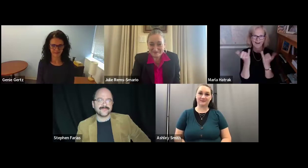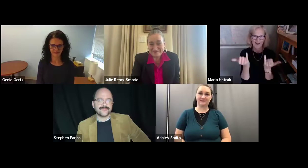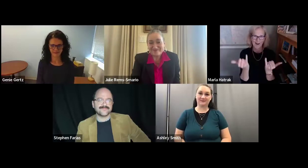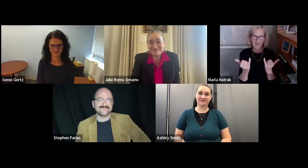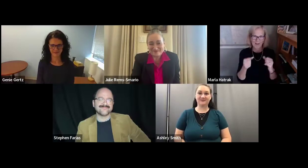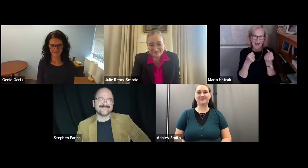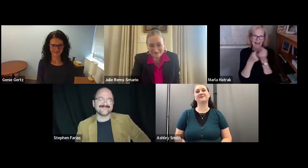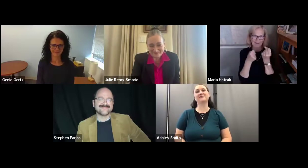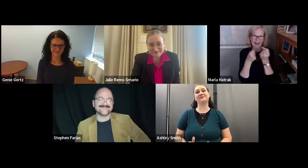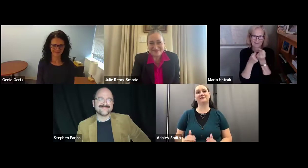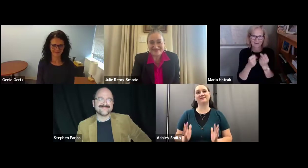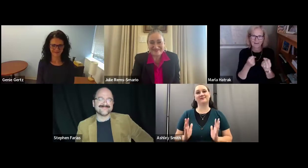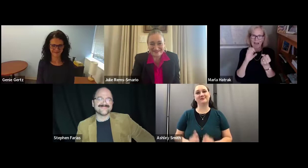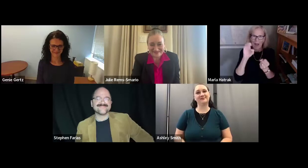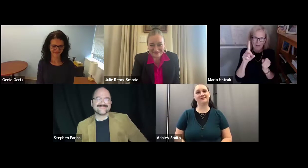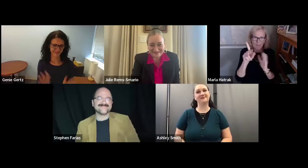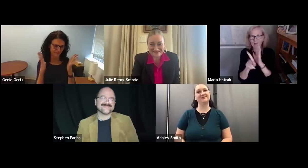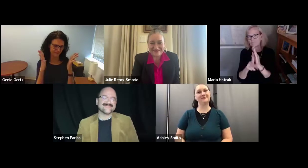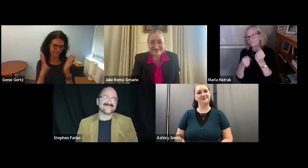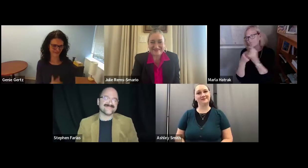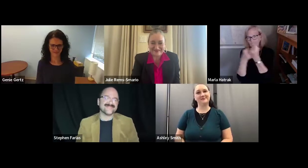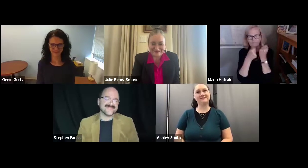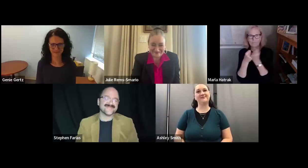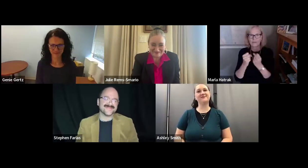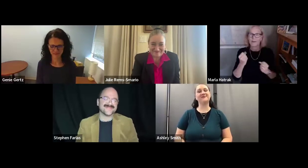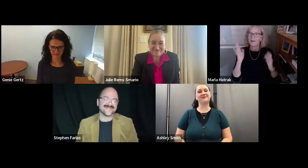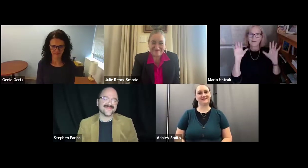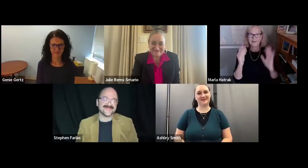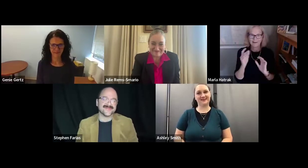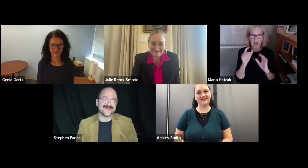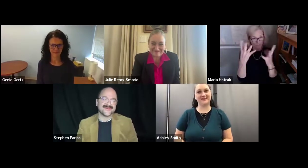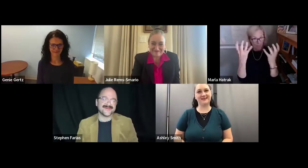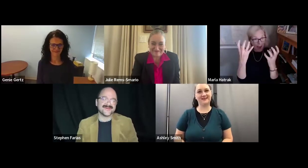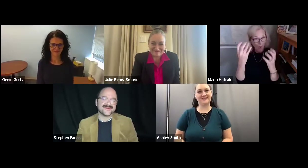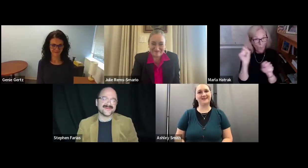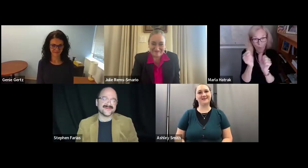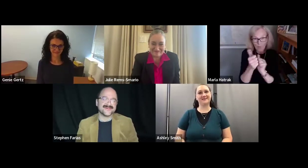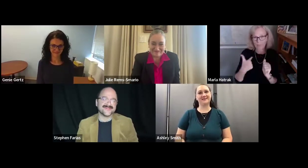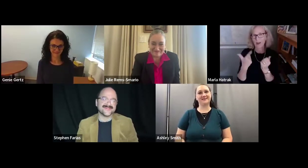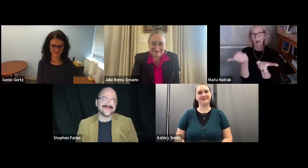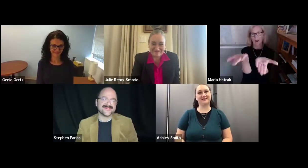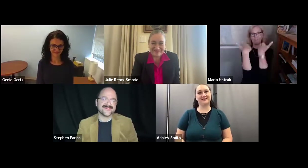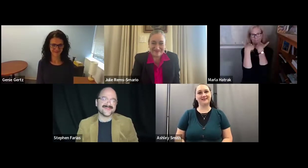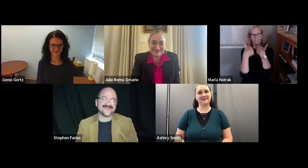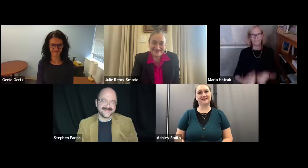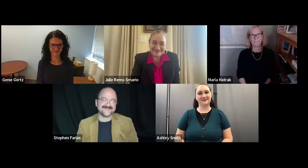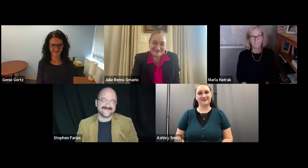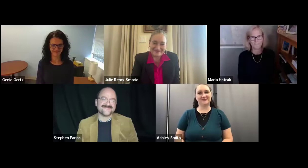consultant. And I thought, this is the work. This is where I can continue my educational advocacy and policy. So if anybody wants to work with